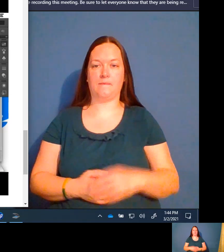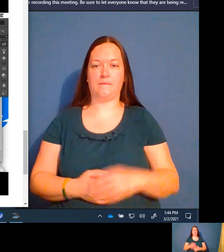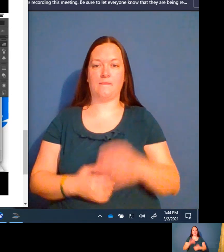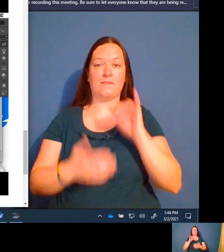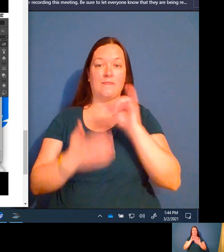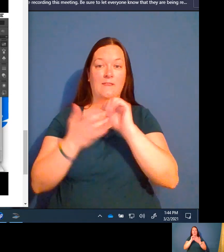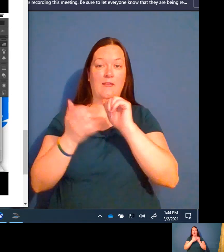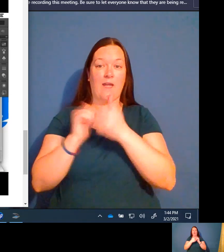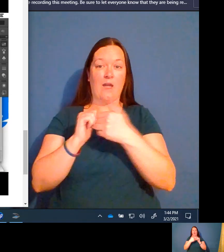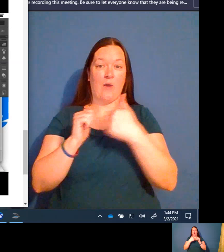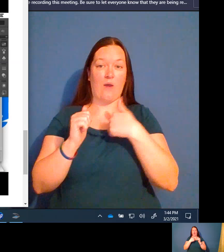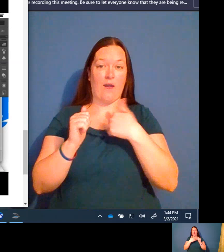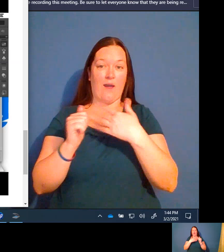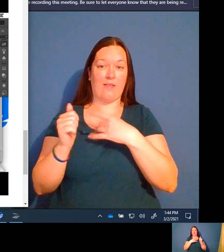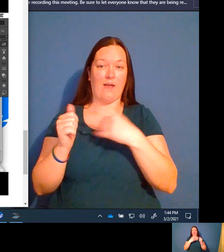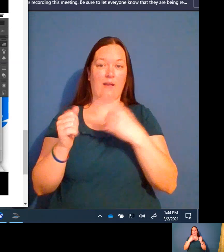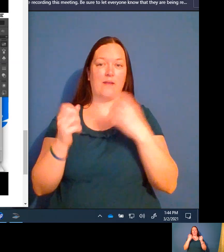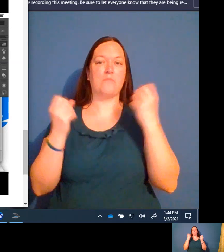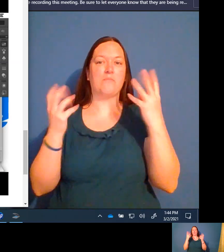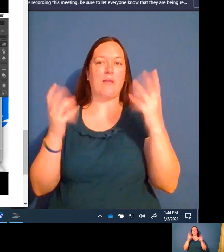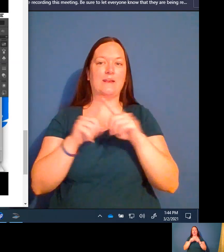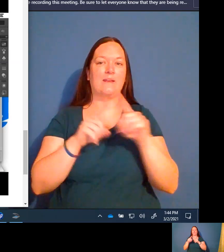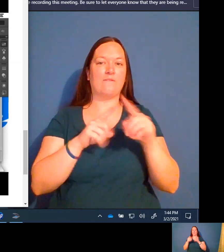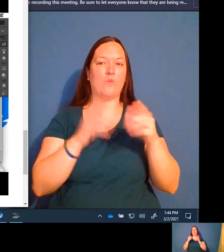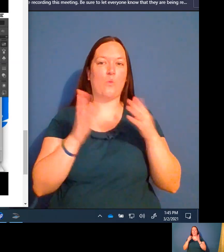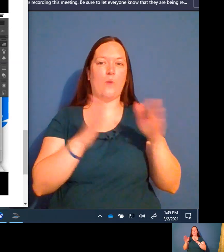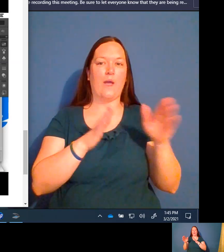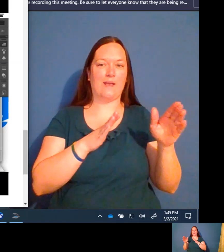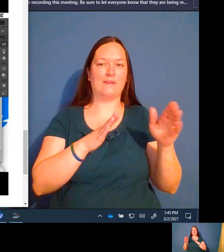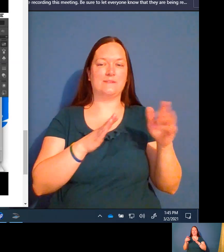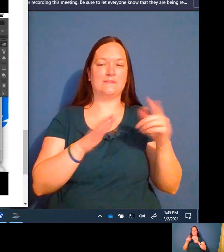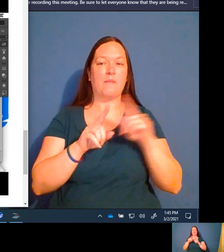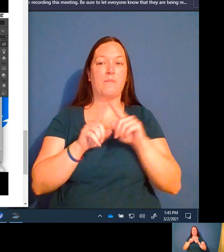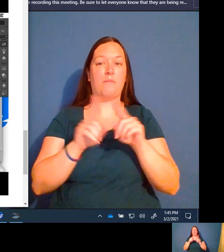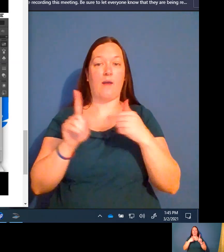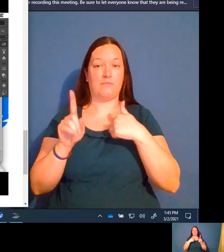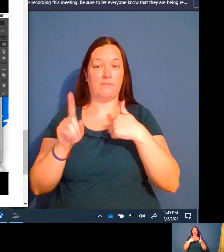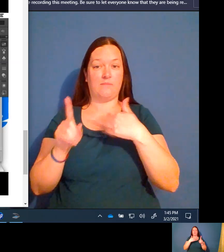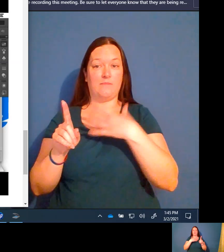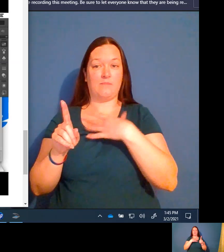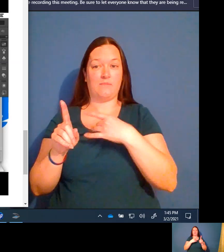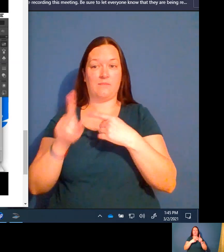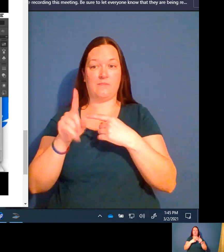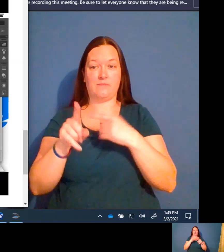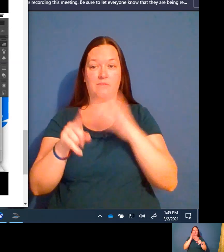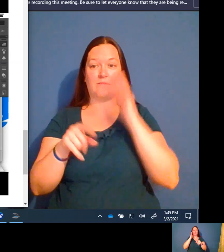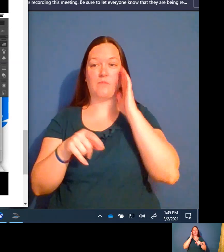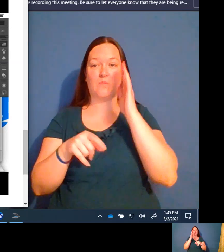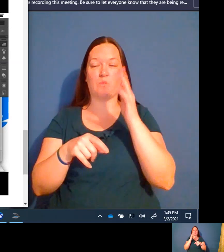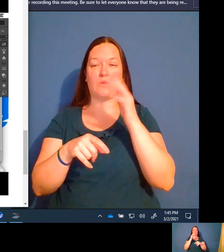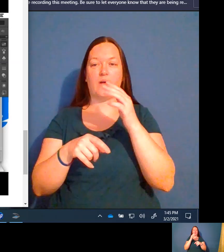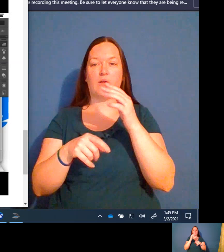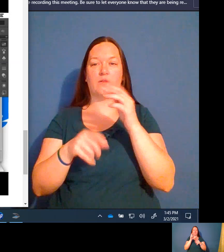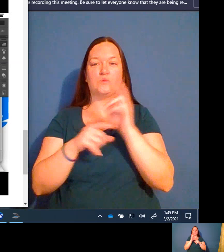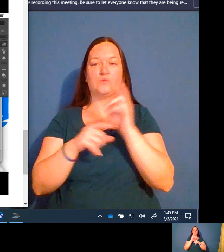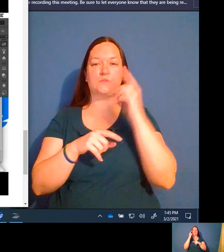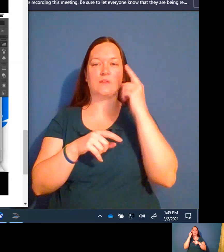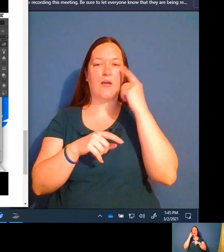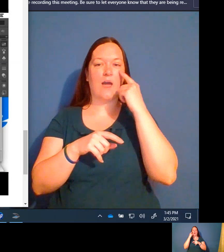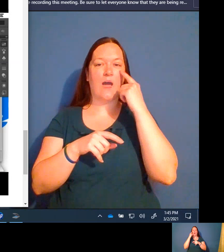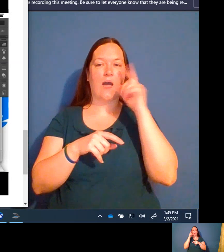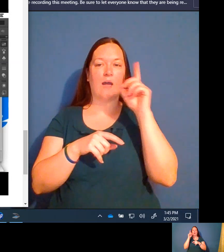And this is how I like it. There's a lot of ways to do this, but I'm going to move it over. And then I'm going to get the eyedropper